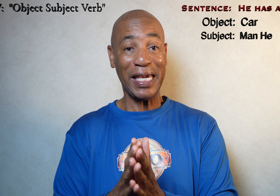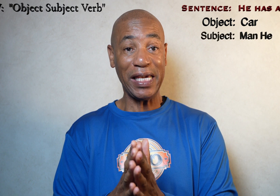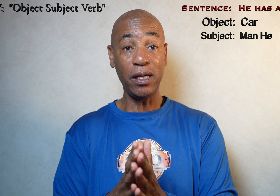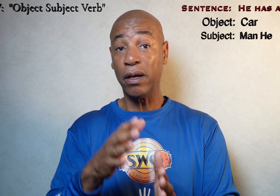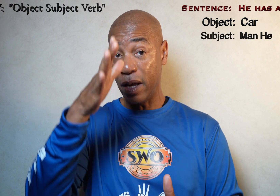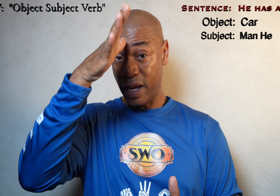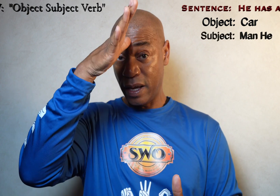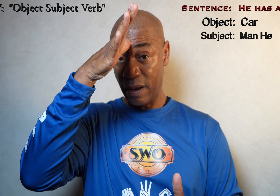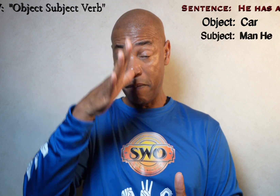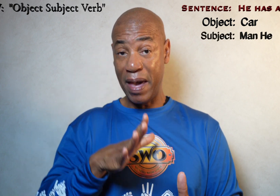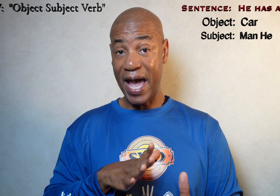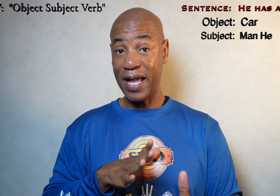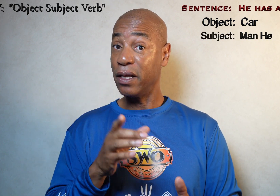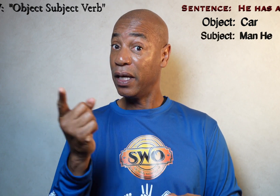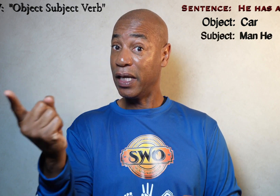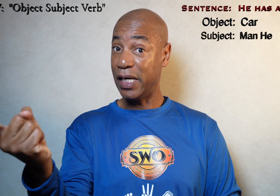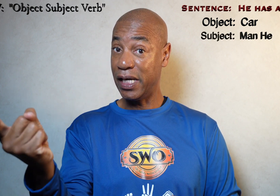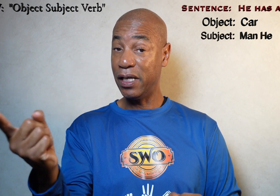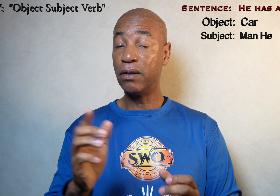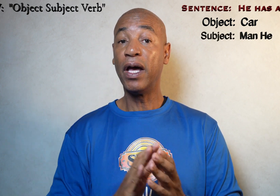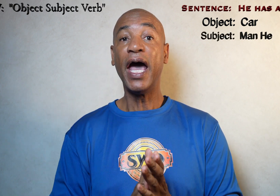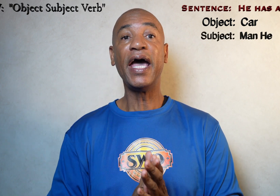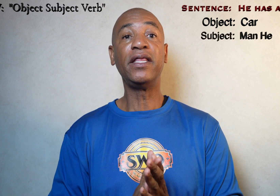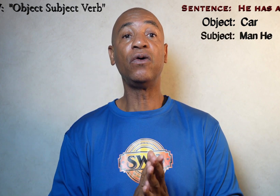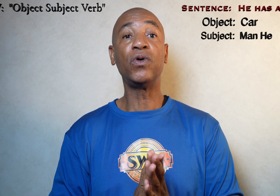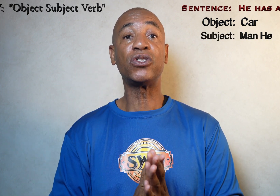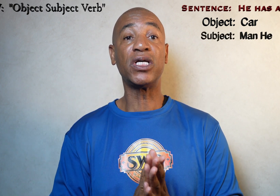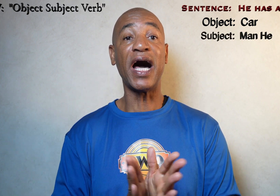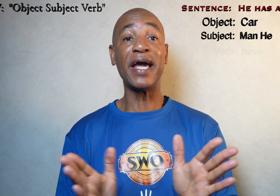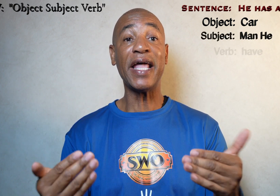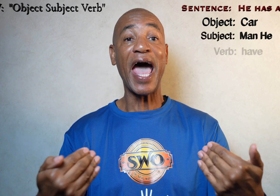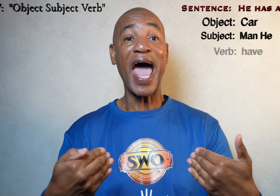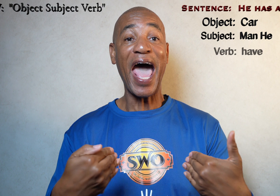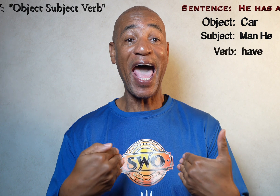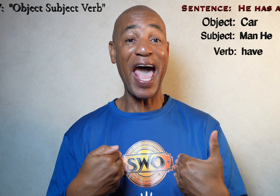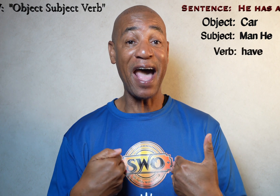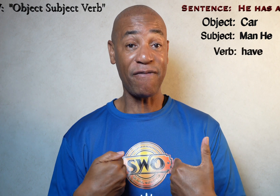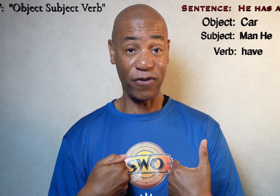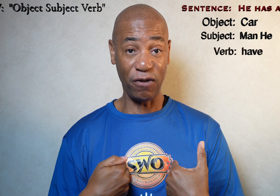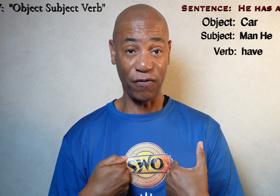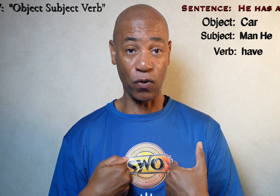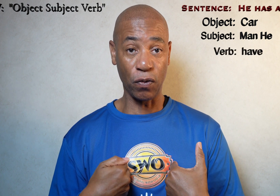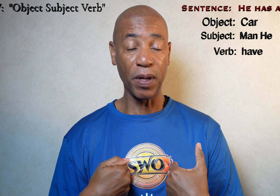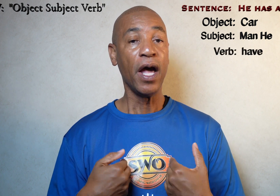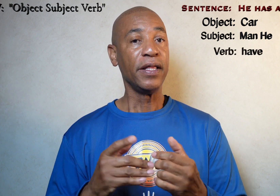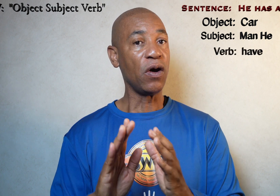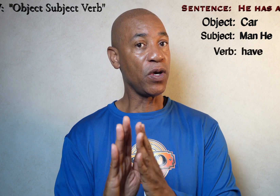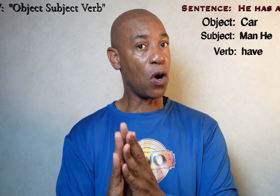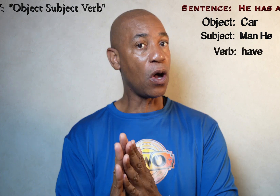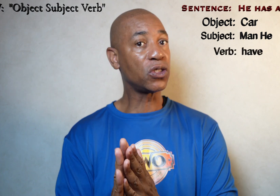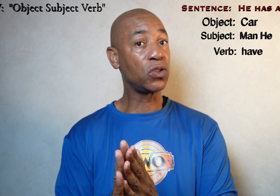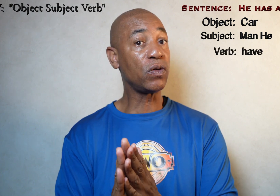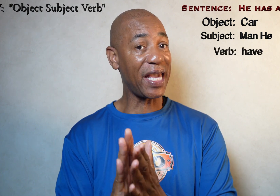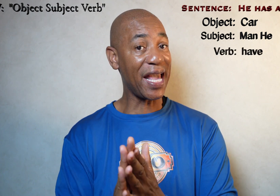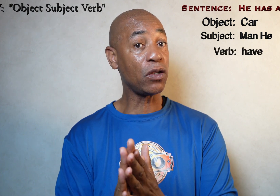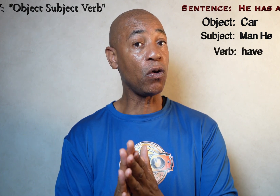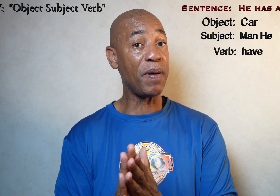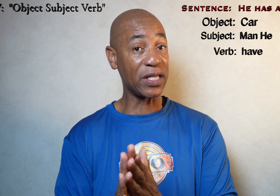he, man, he, and then we'll sign have for the verb. Now we also can go back to